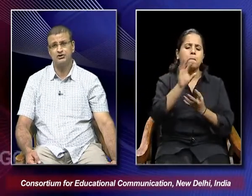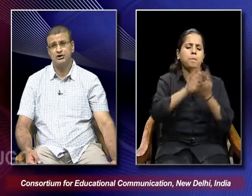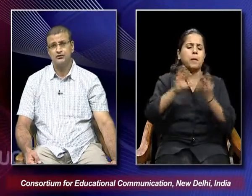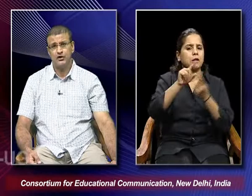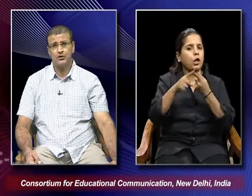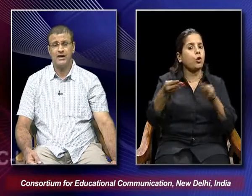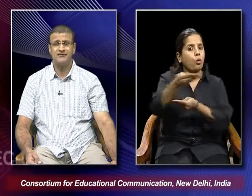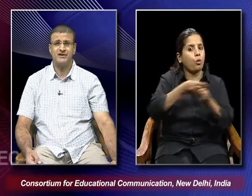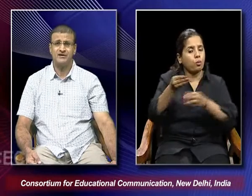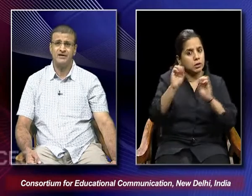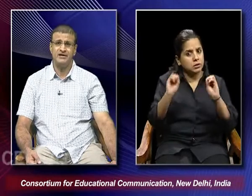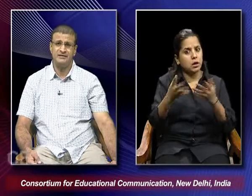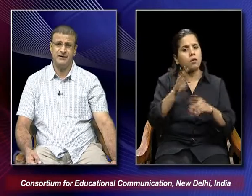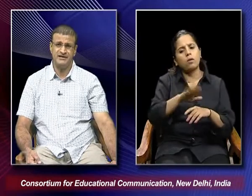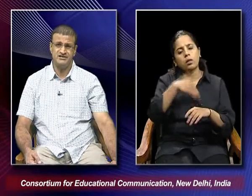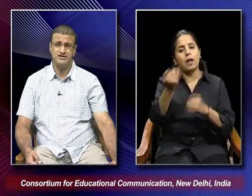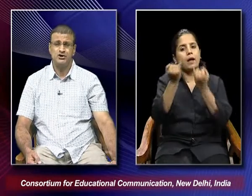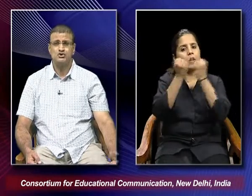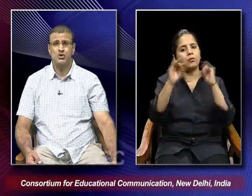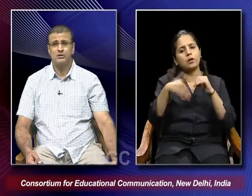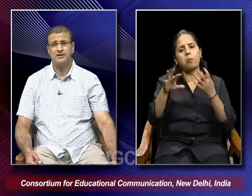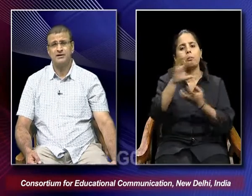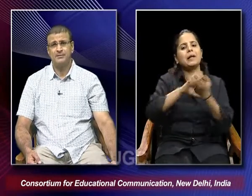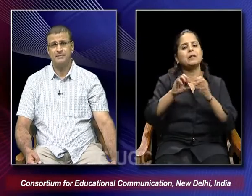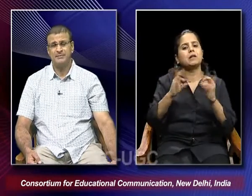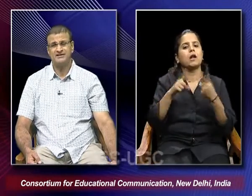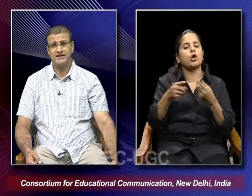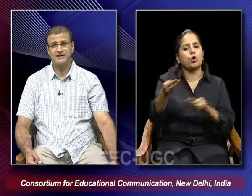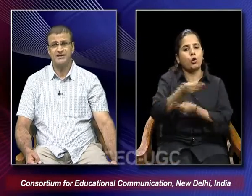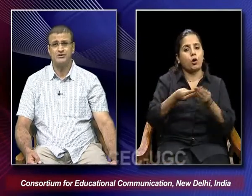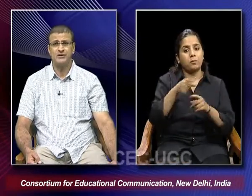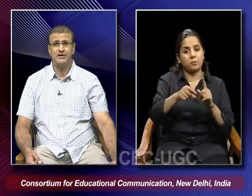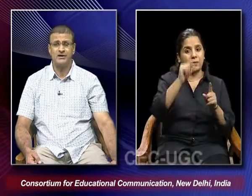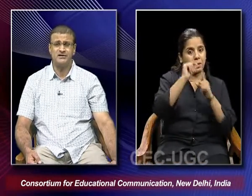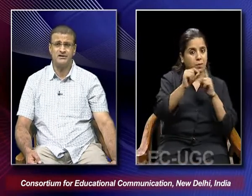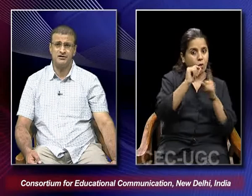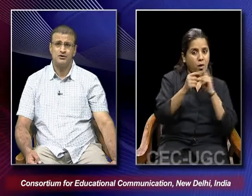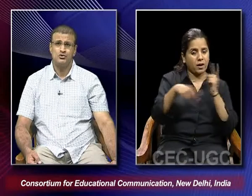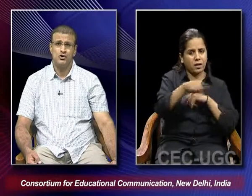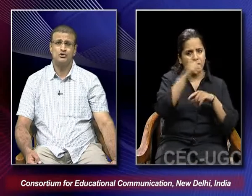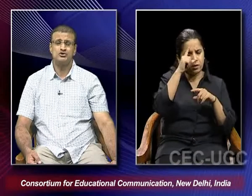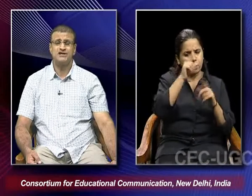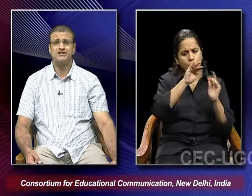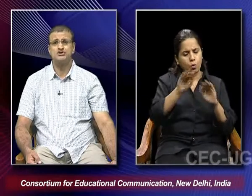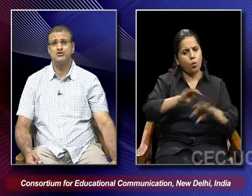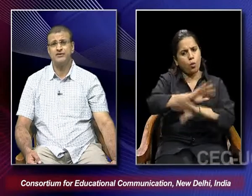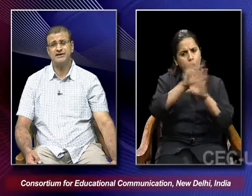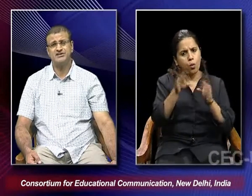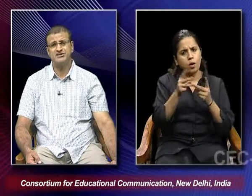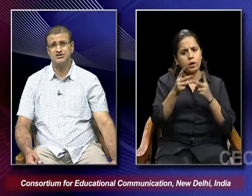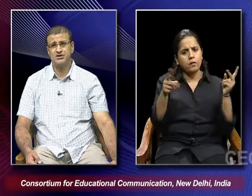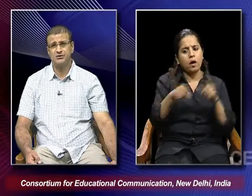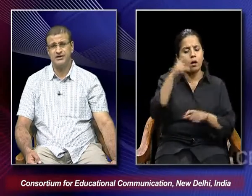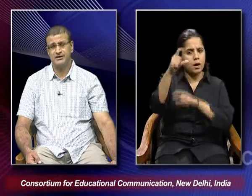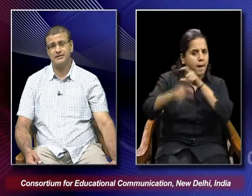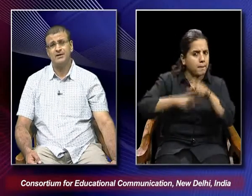was followed after independence. So the public sector had to cater to all those kinds of